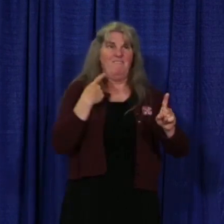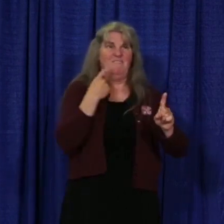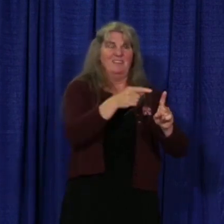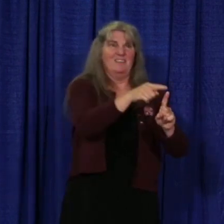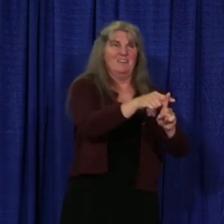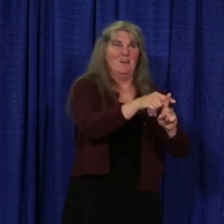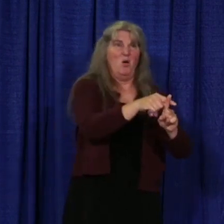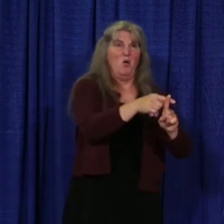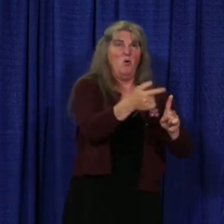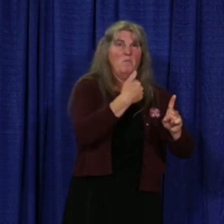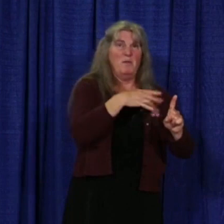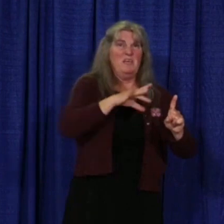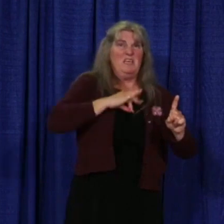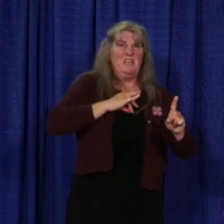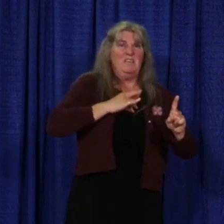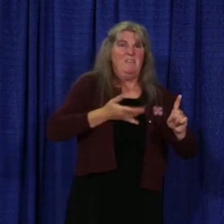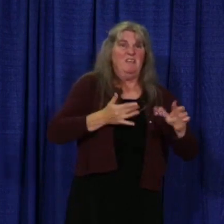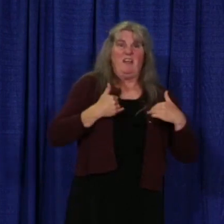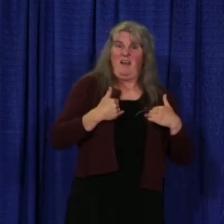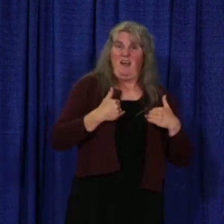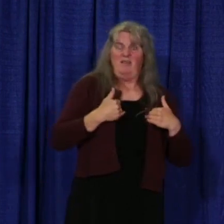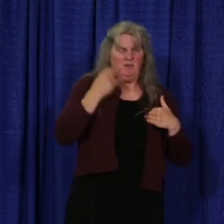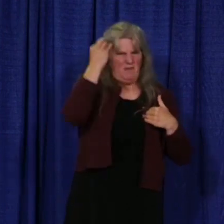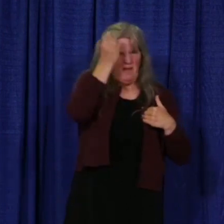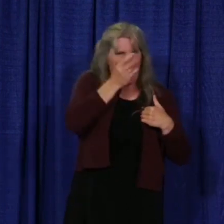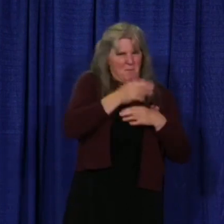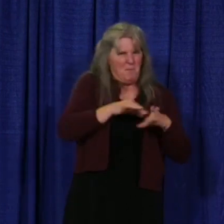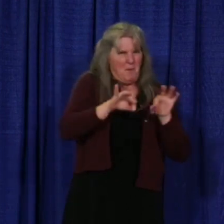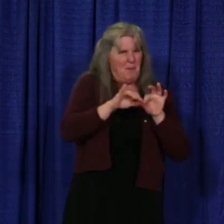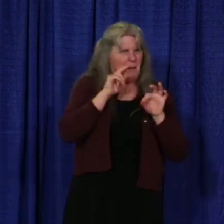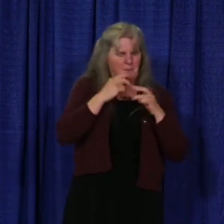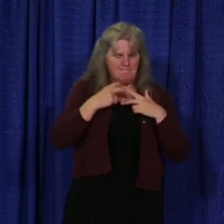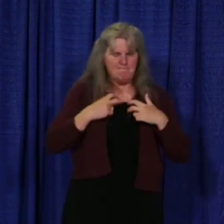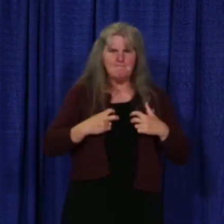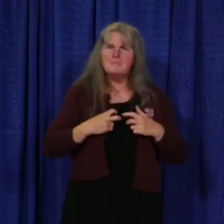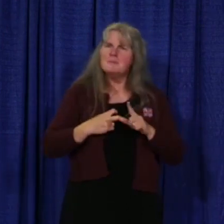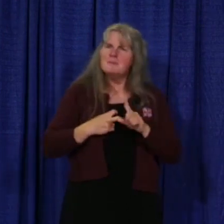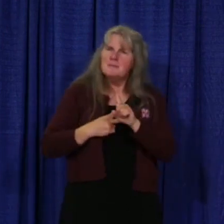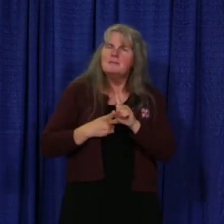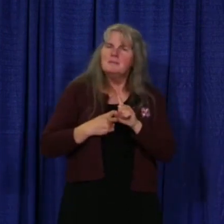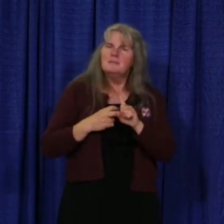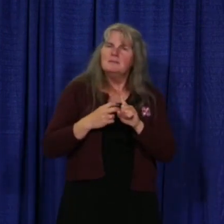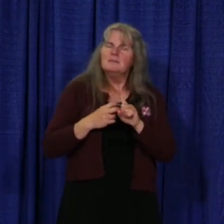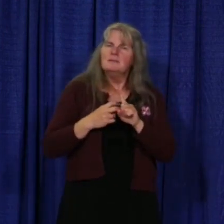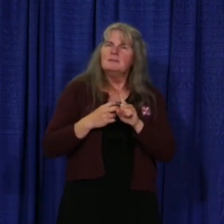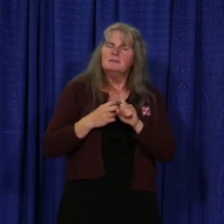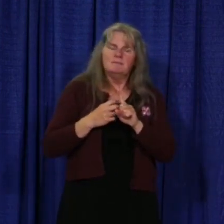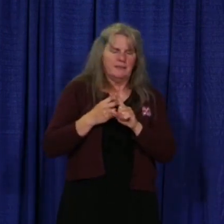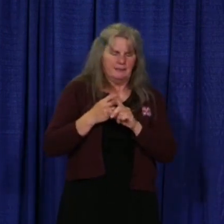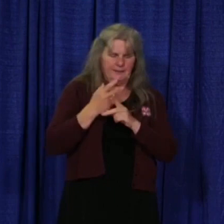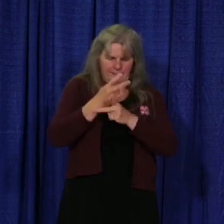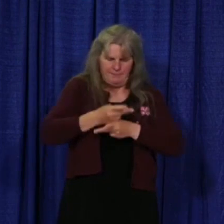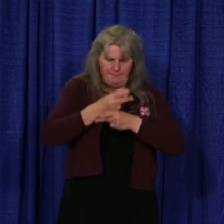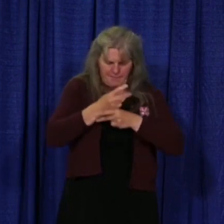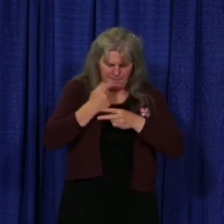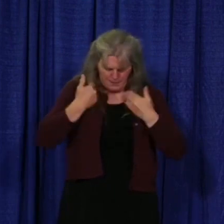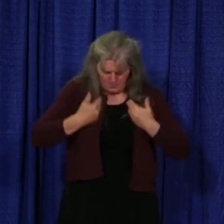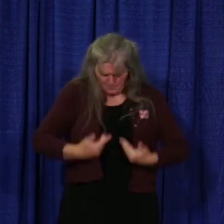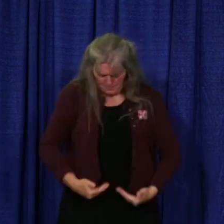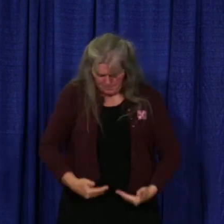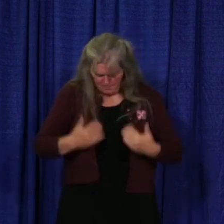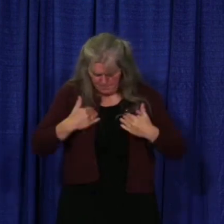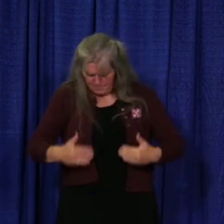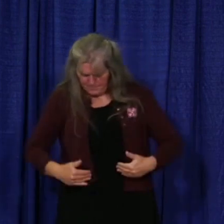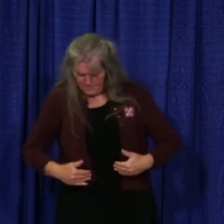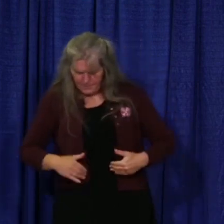may have been exposed. So what does keeping a profile mean? It means just being mindful of symptoms,